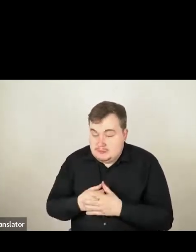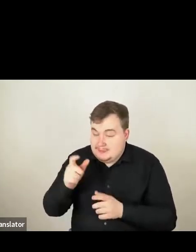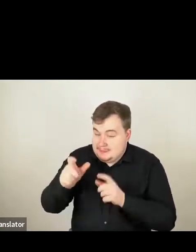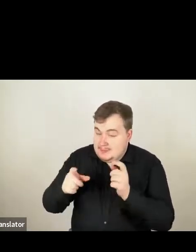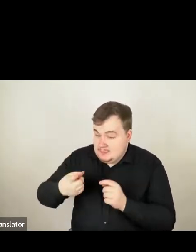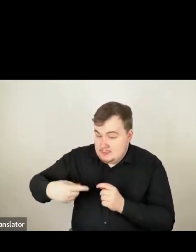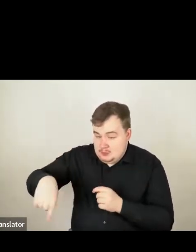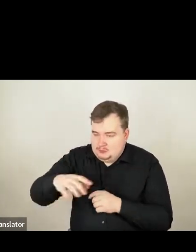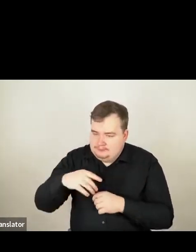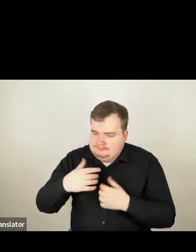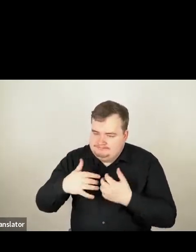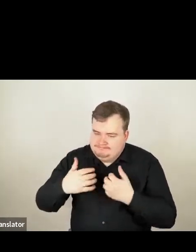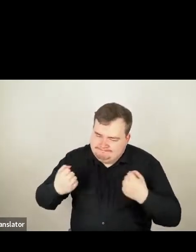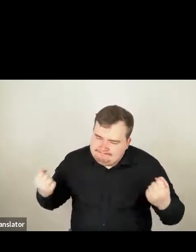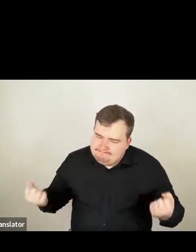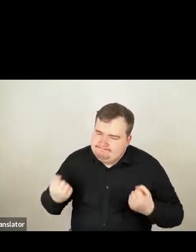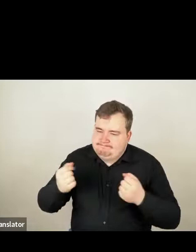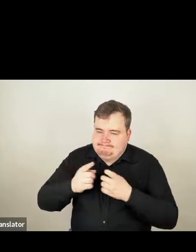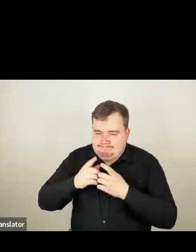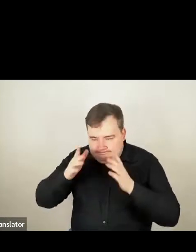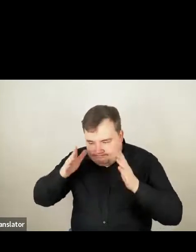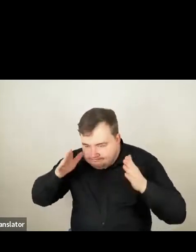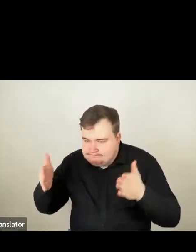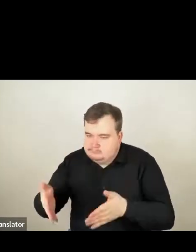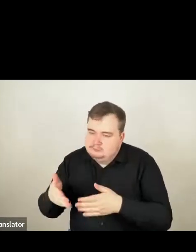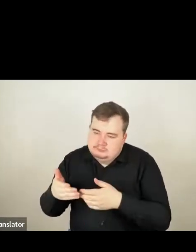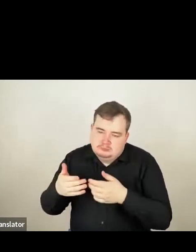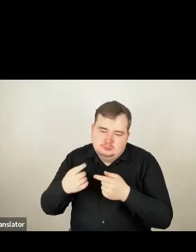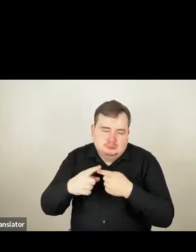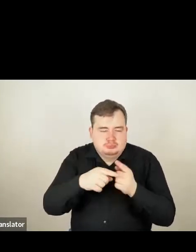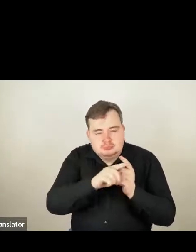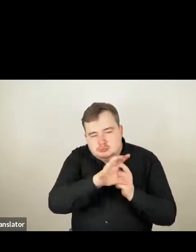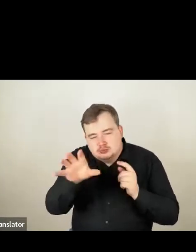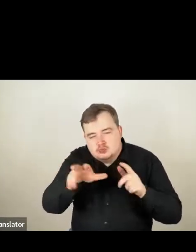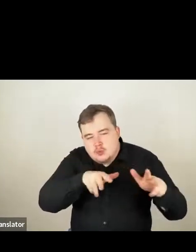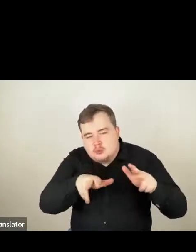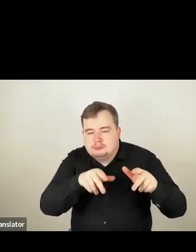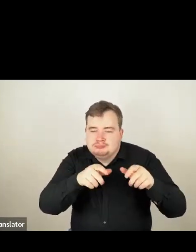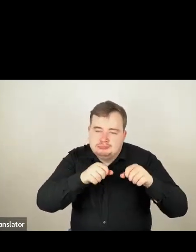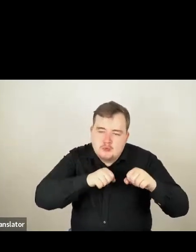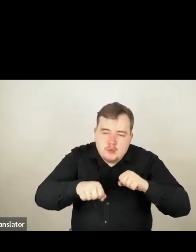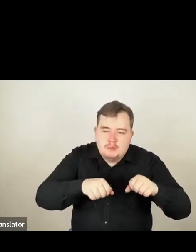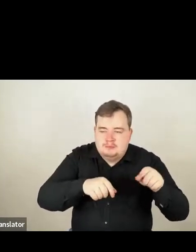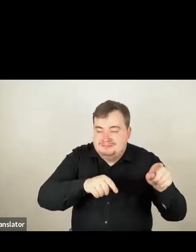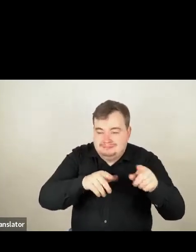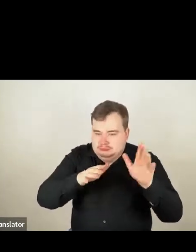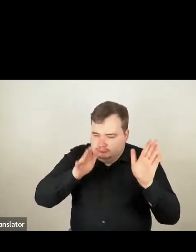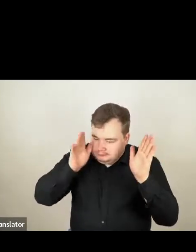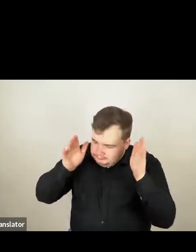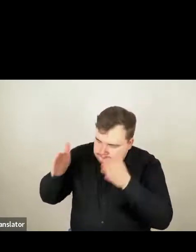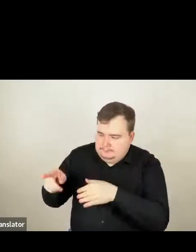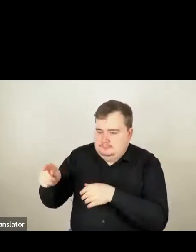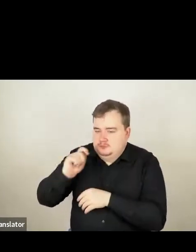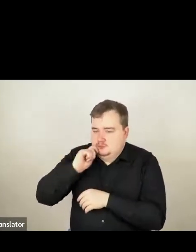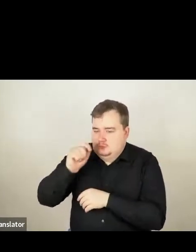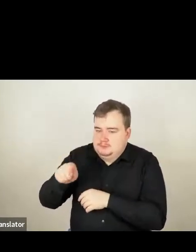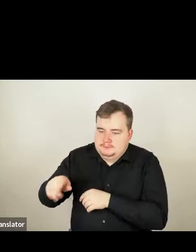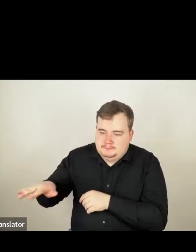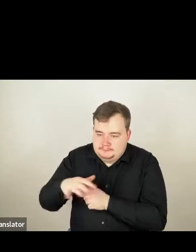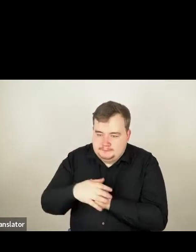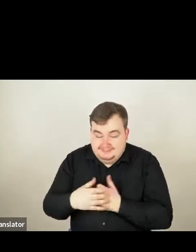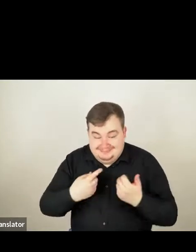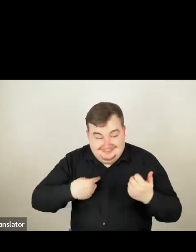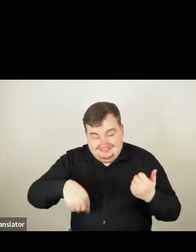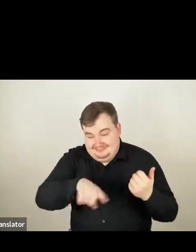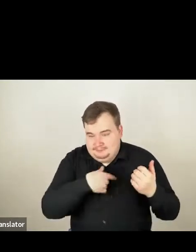in all of the organizations that are at international focus, we can do our part. At least we raise awareness. This